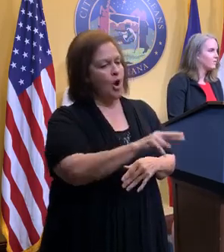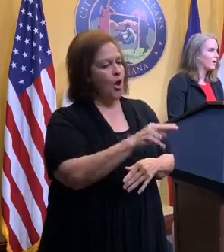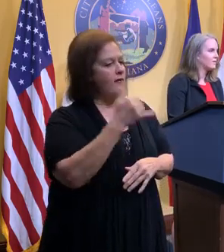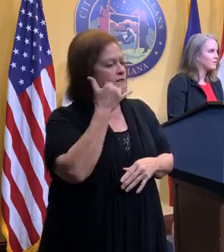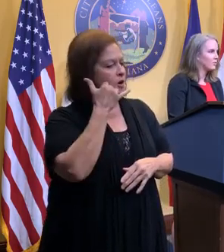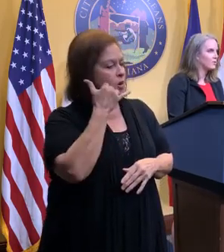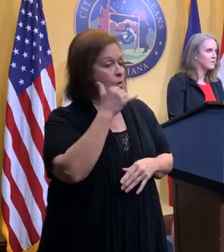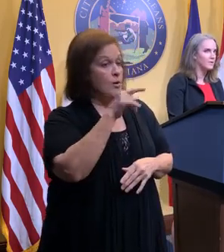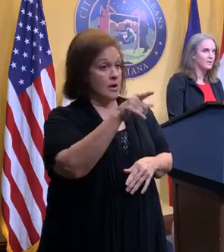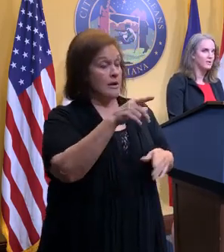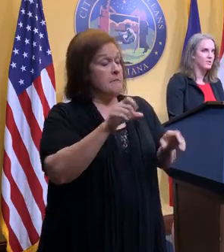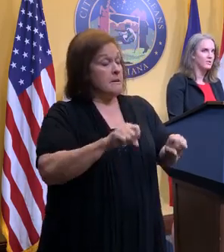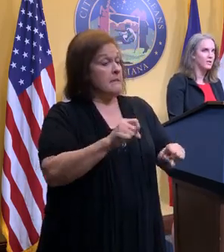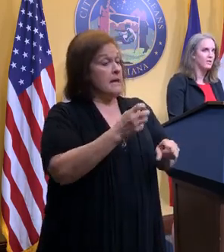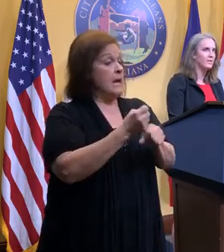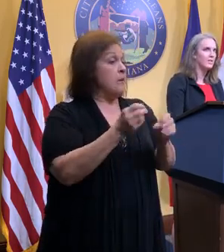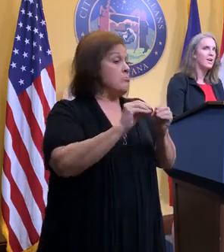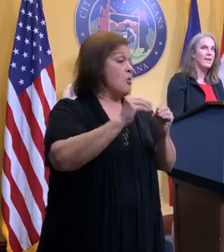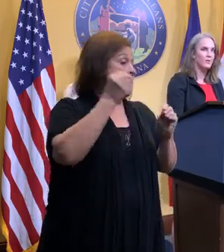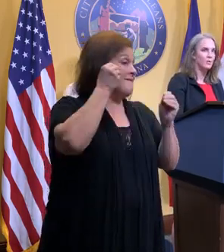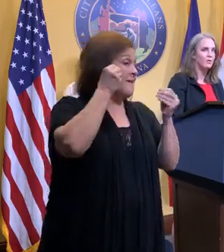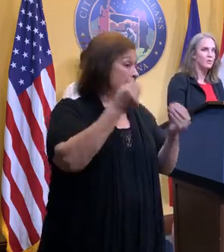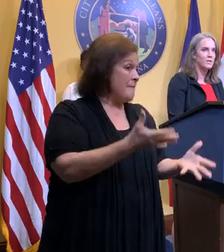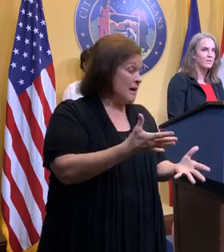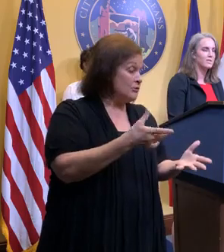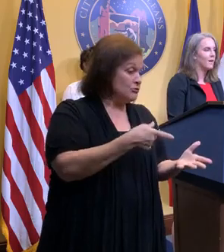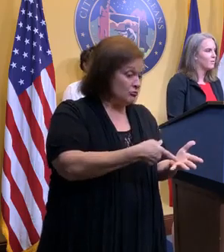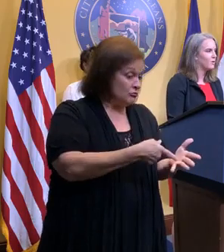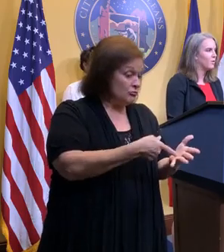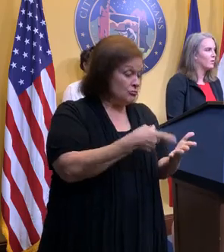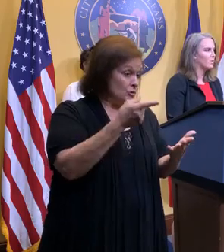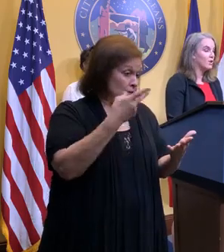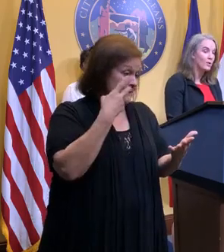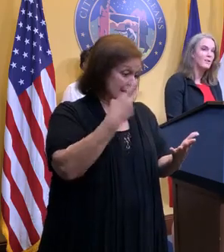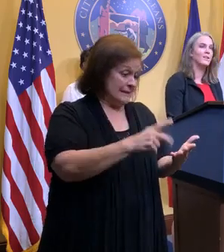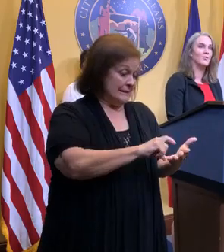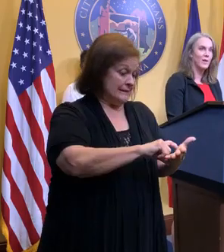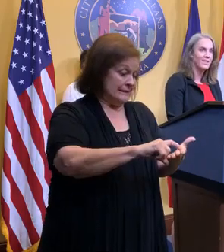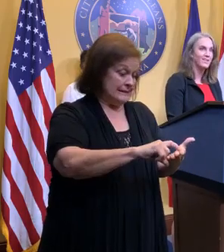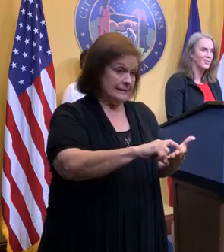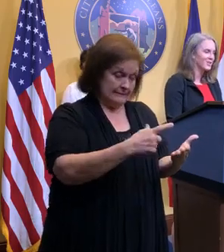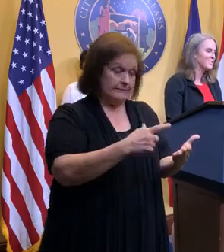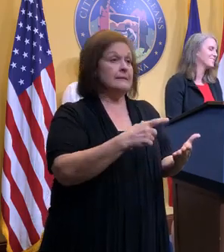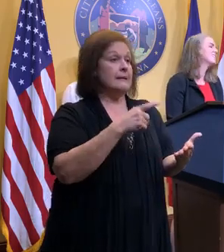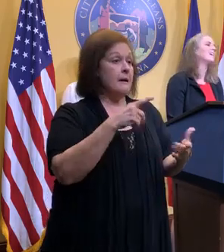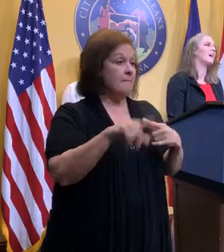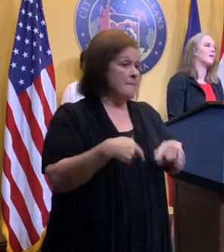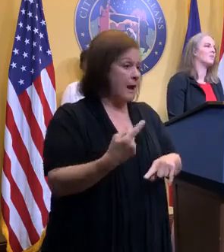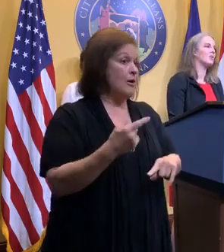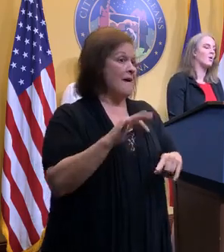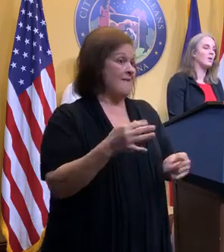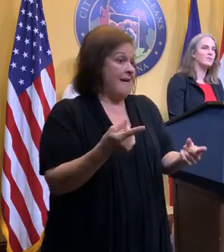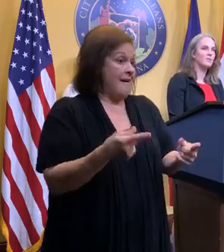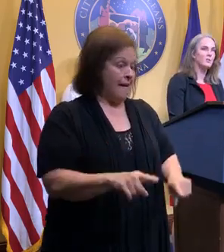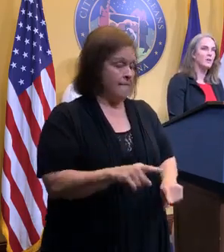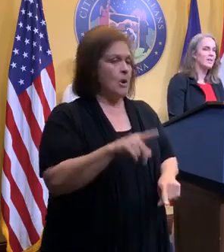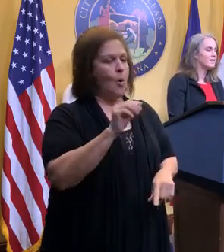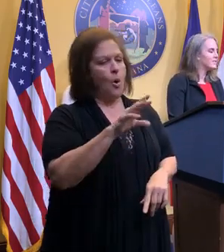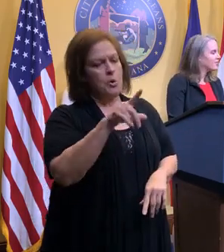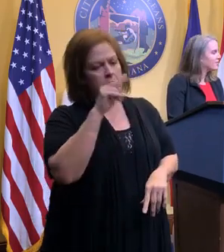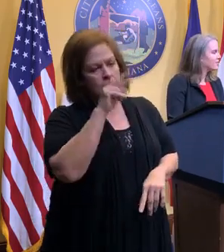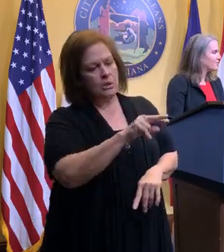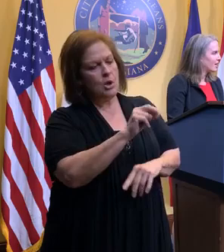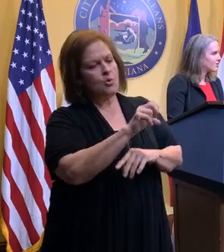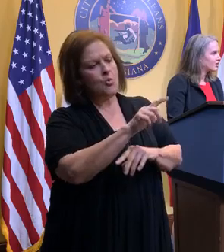if you have your wireless emergency alerts turned on, and will also be sent out with the NOLA ready alerts, go into